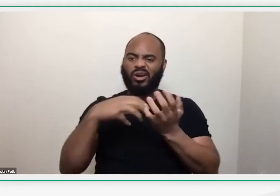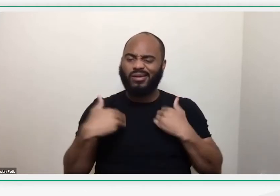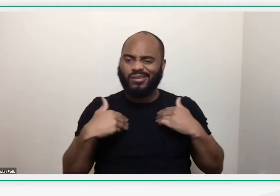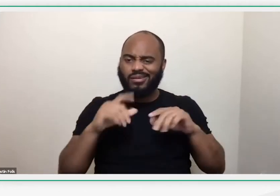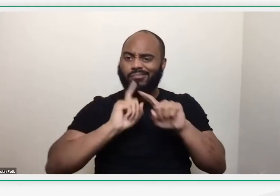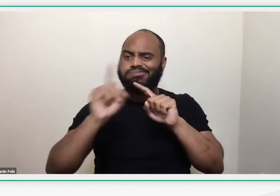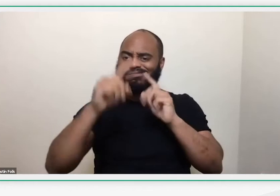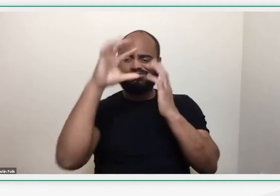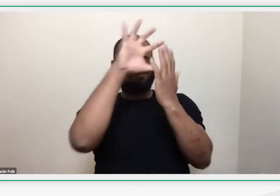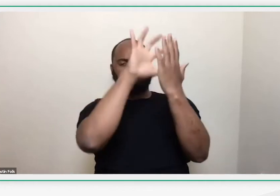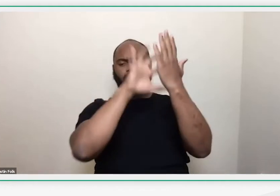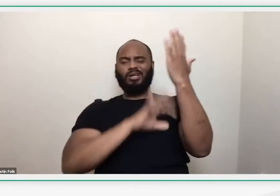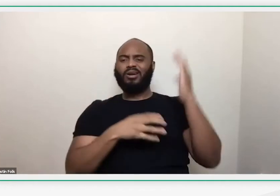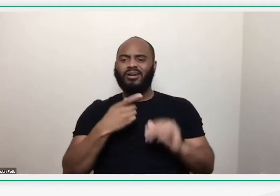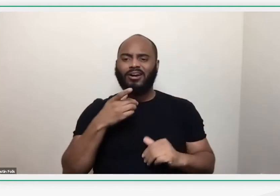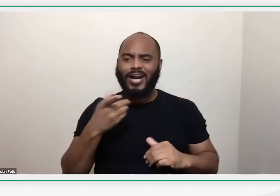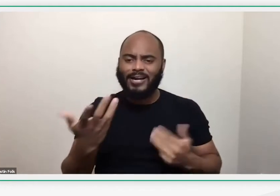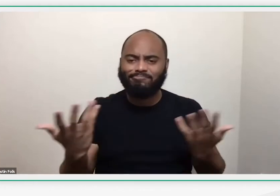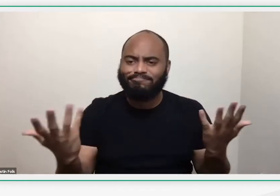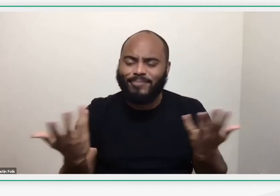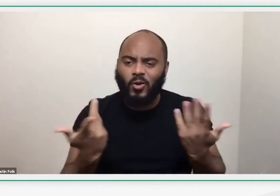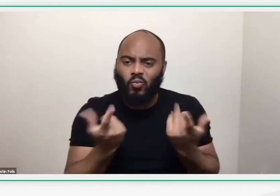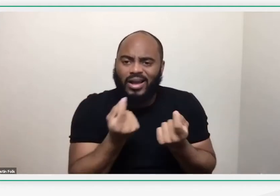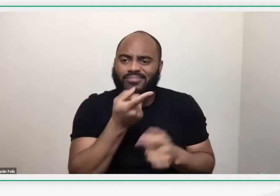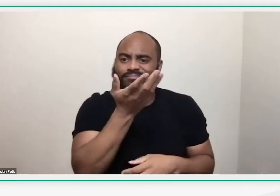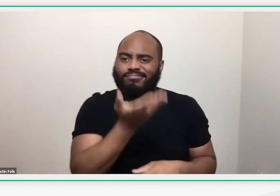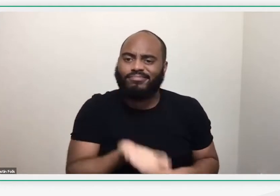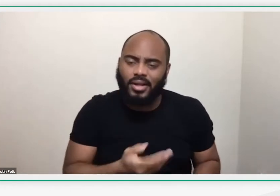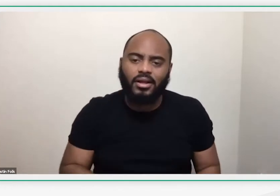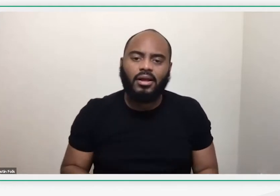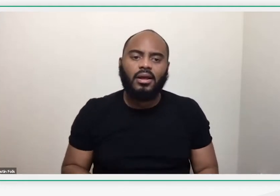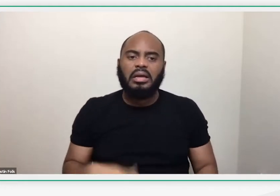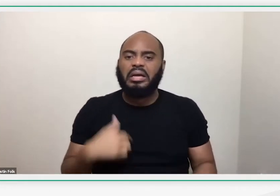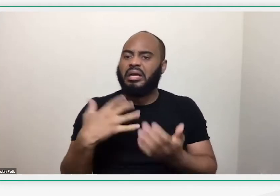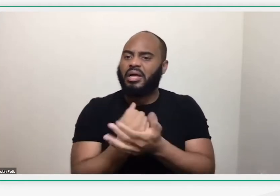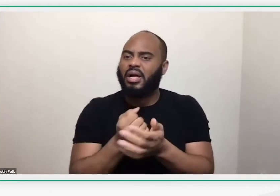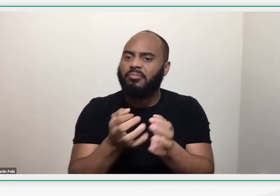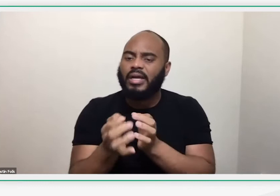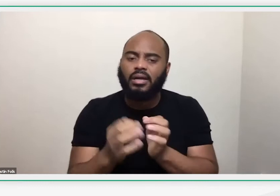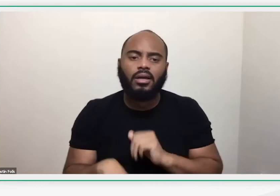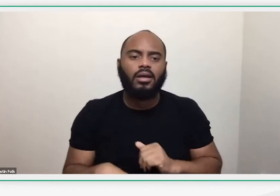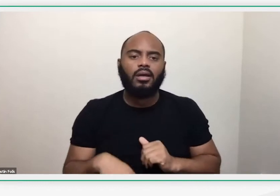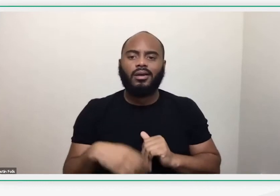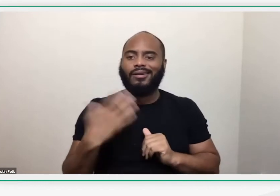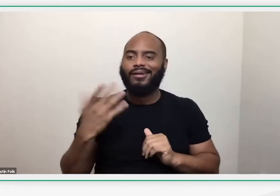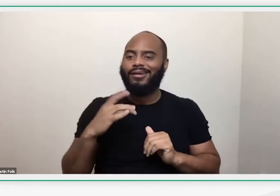Also, quite often, we've mentioned your credit report gets pulled, and there's quite a bit of information on that.